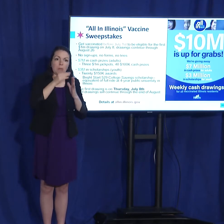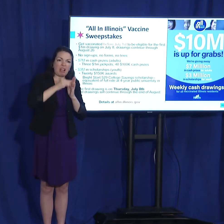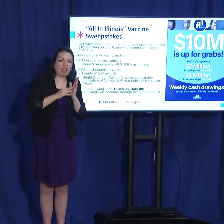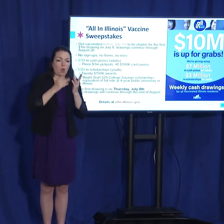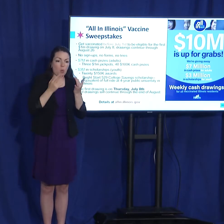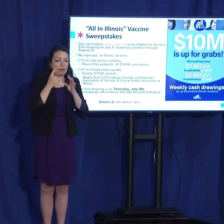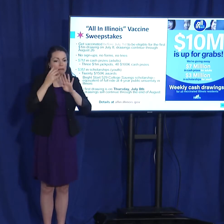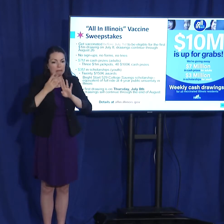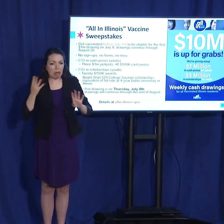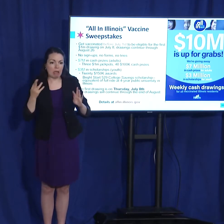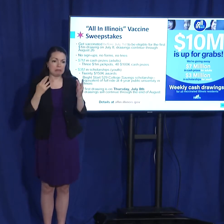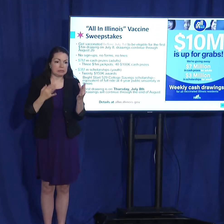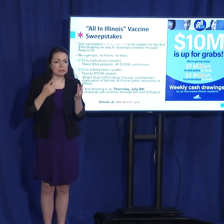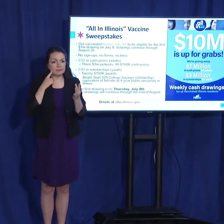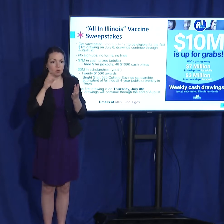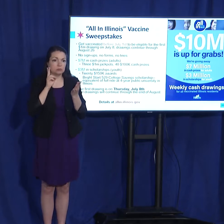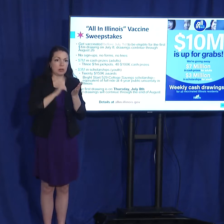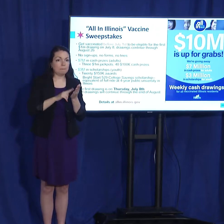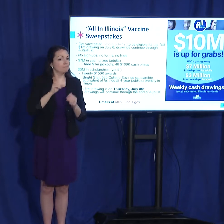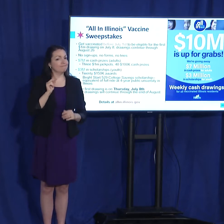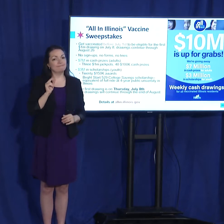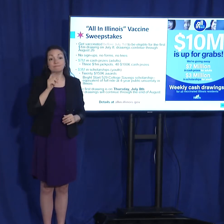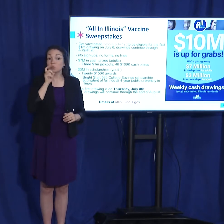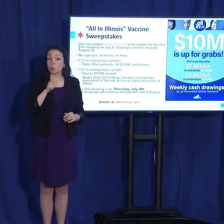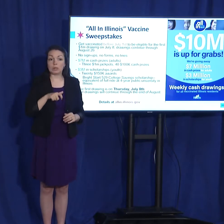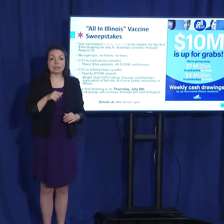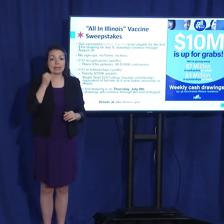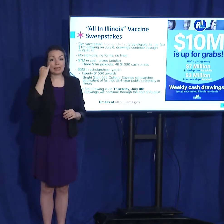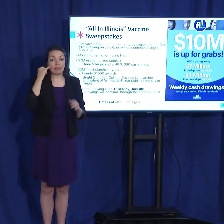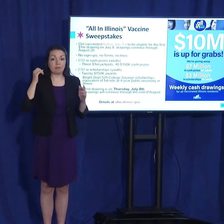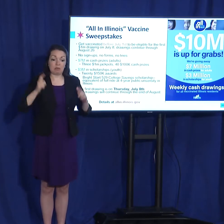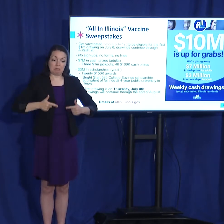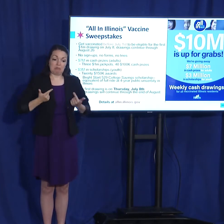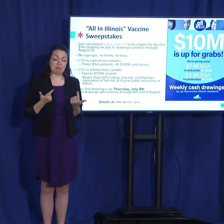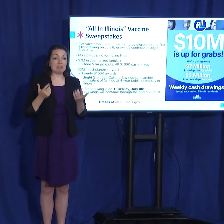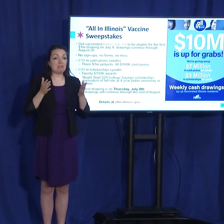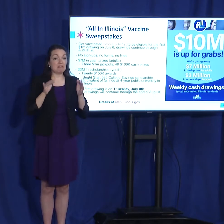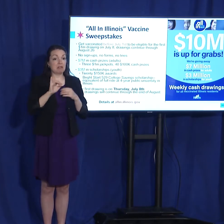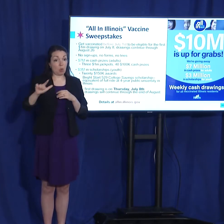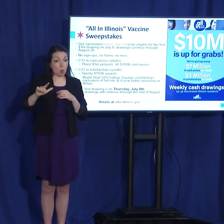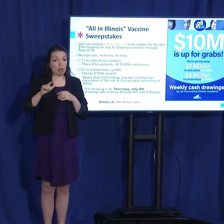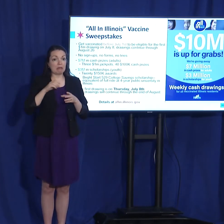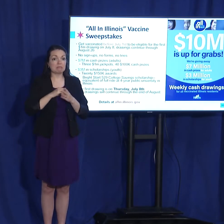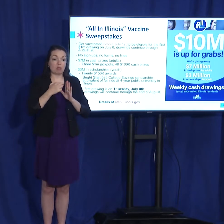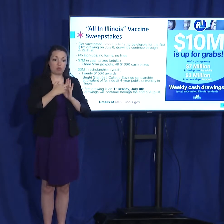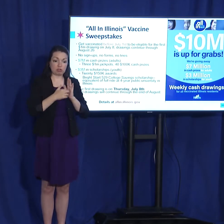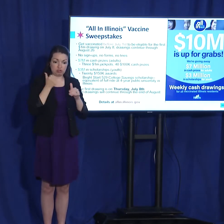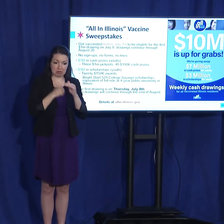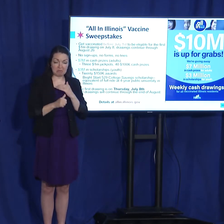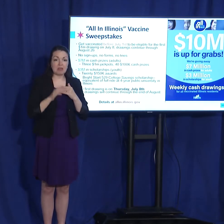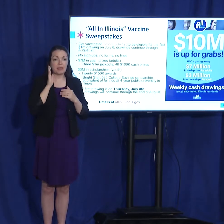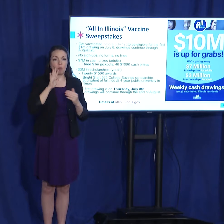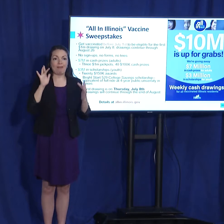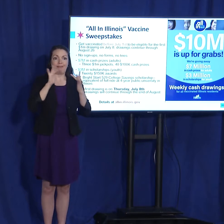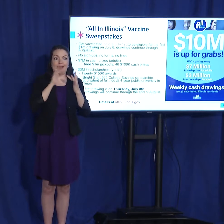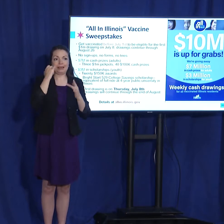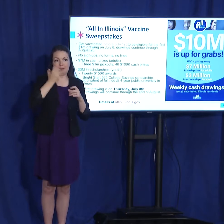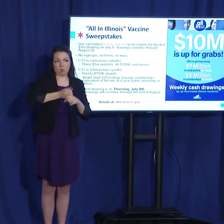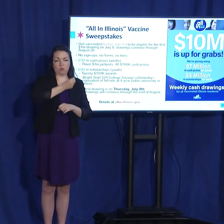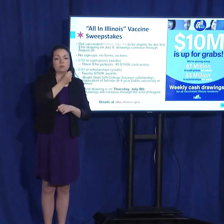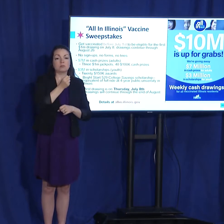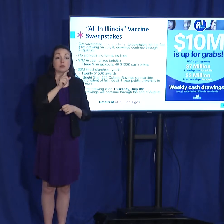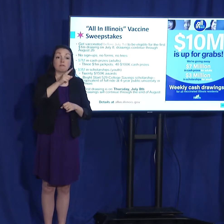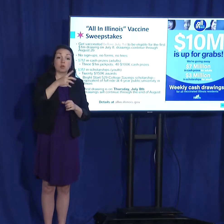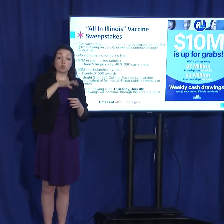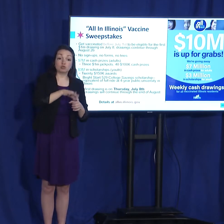a line. You just need to be vaccinated. If you're an Illinois resident in the registry, you would be contacted. The first drawing is